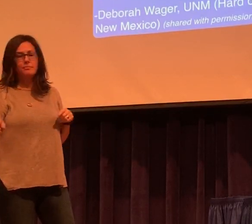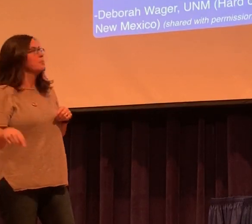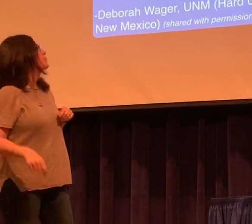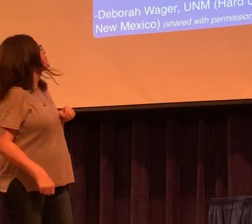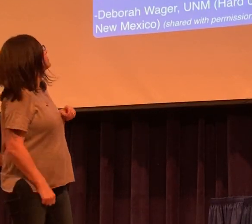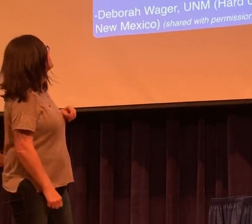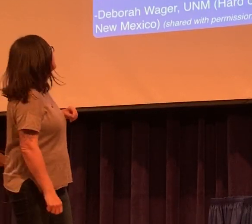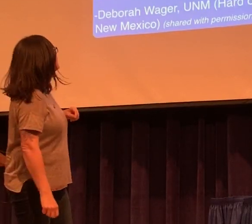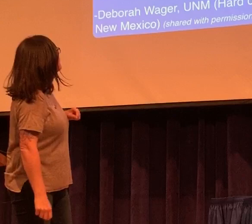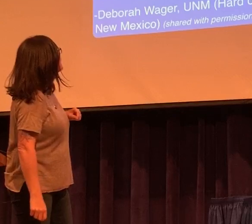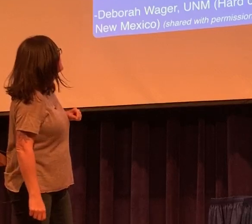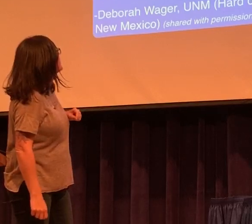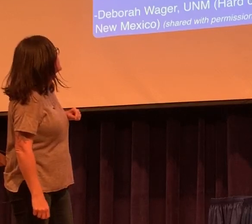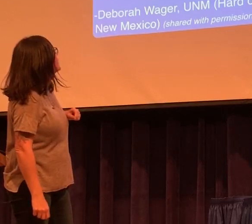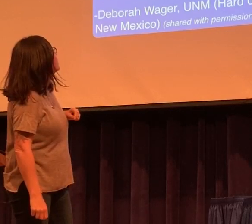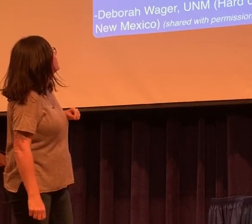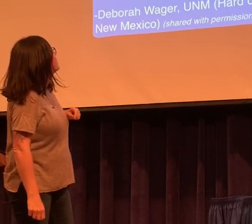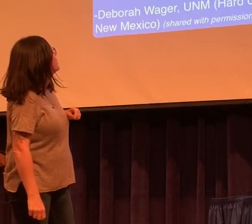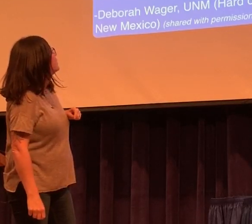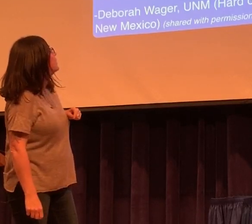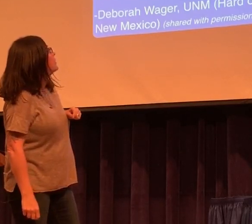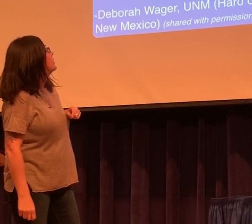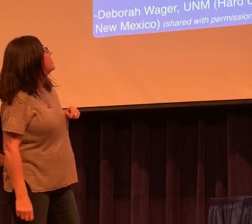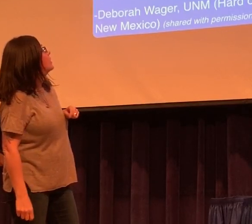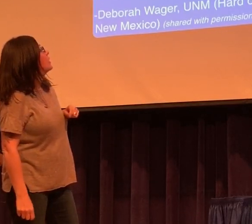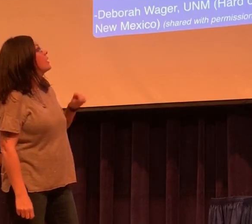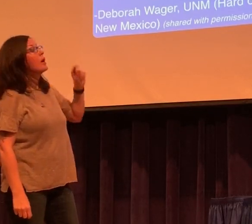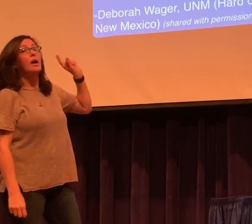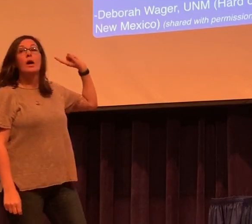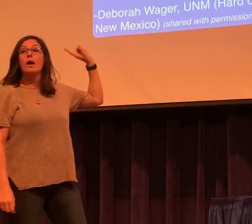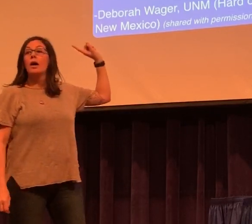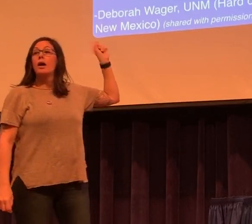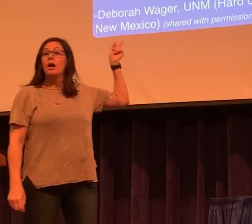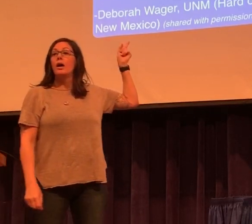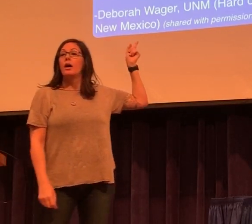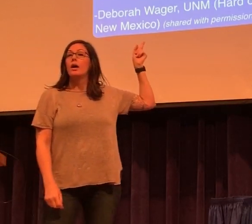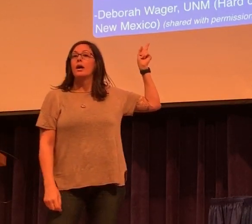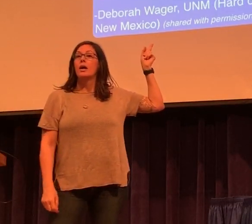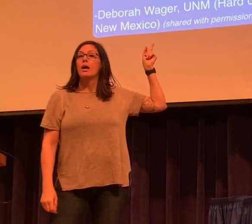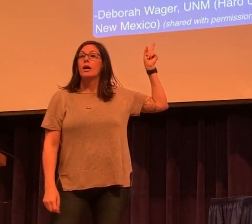This is the last point that I'll make, and then I'll wrap up. Again, I'll give you a moment to read this.